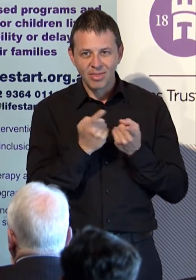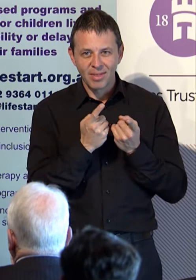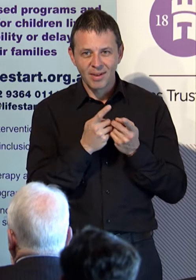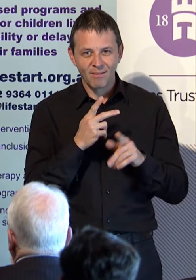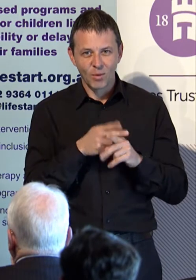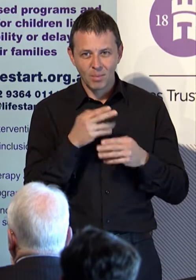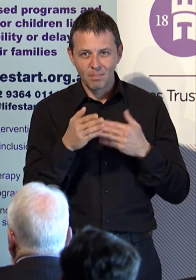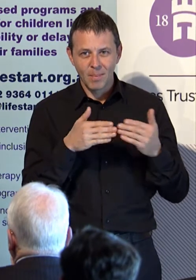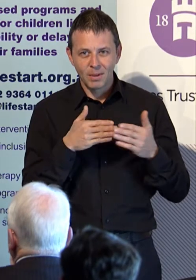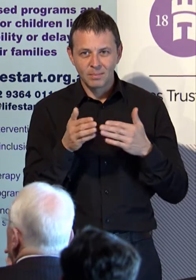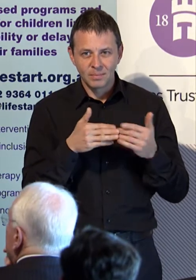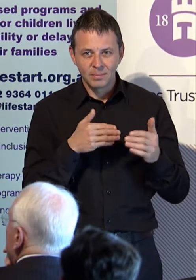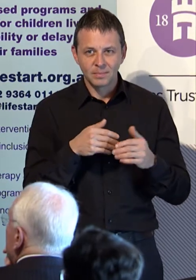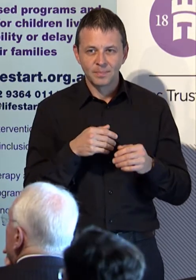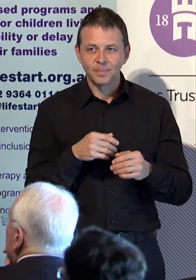any time.